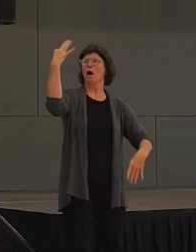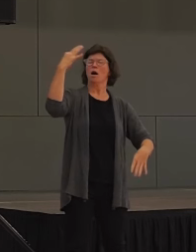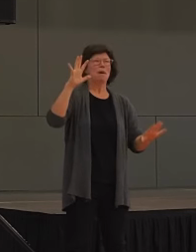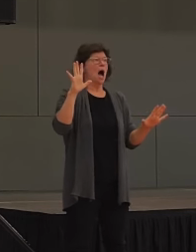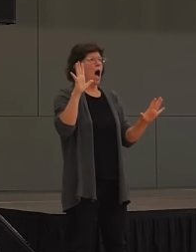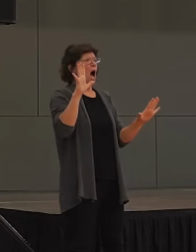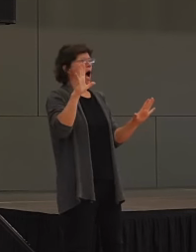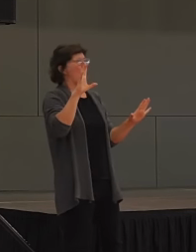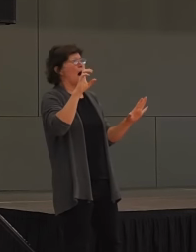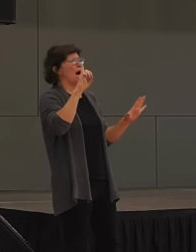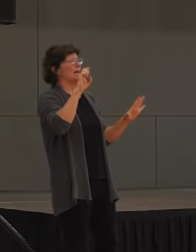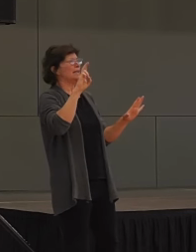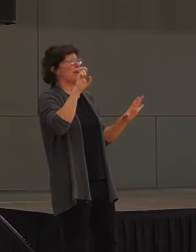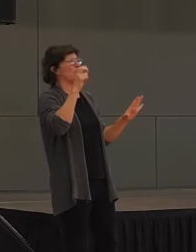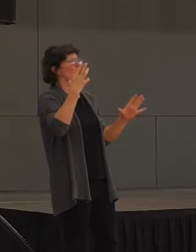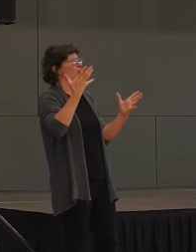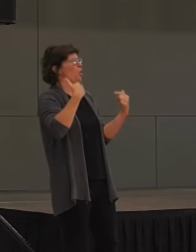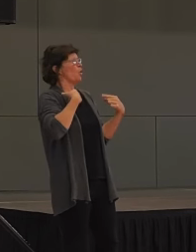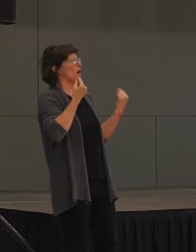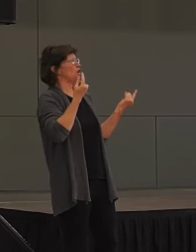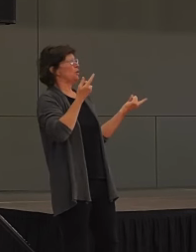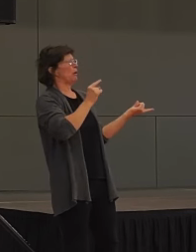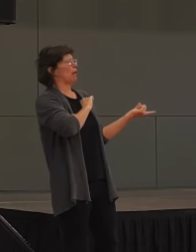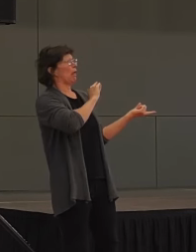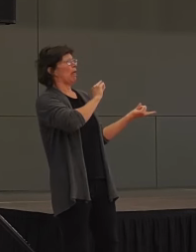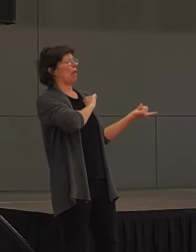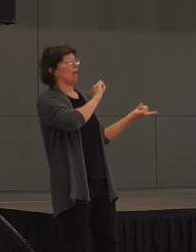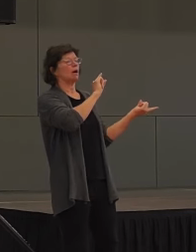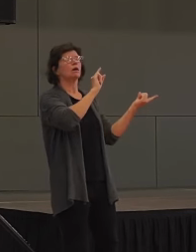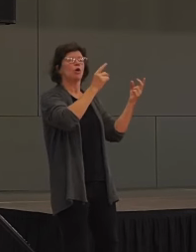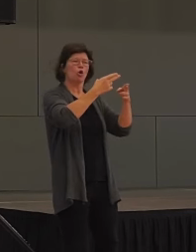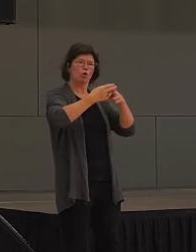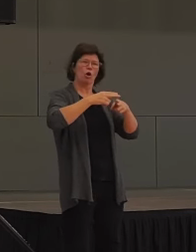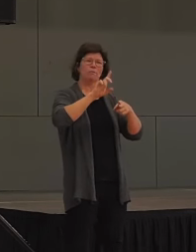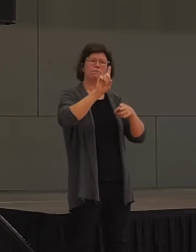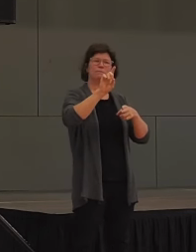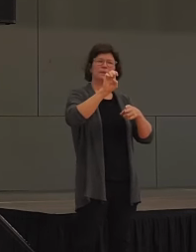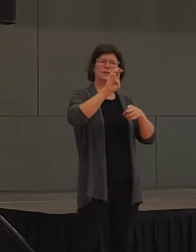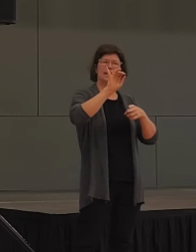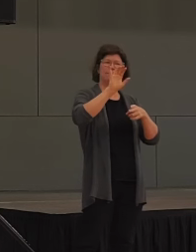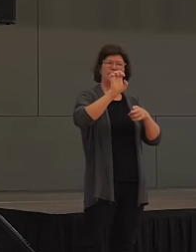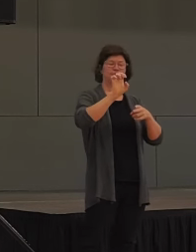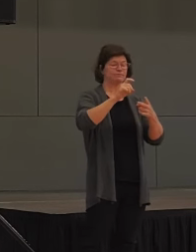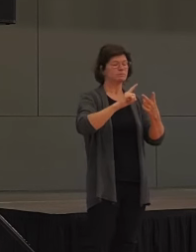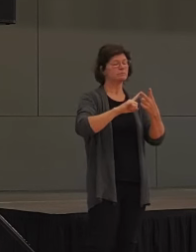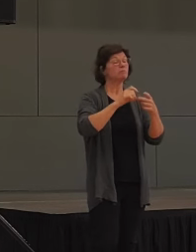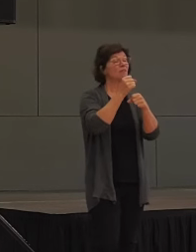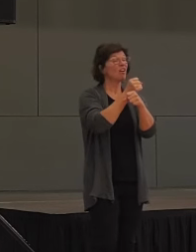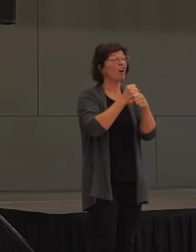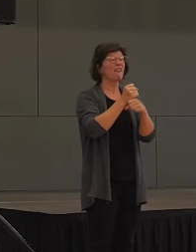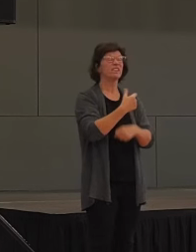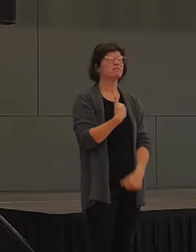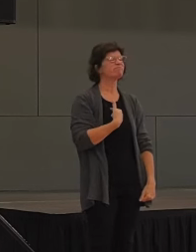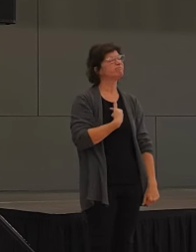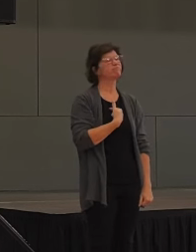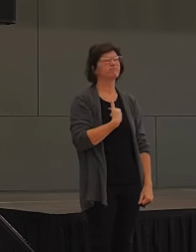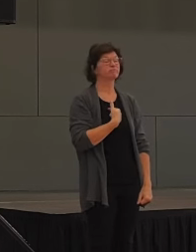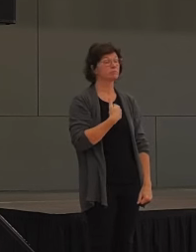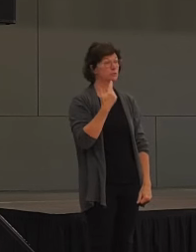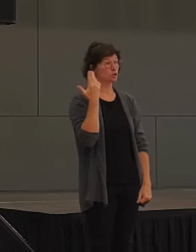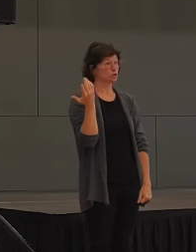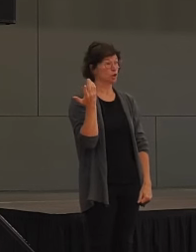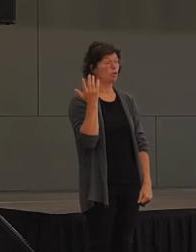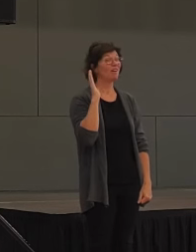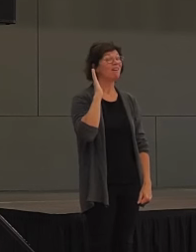not sure, So I like to be called Debbie, and I am not a coffee drinker. So at some point in the